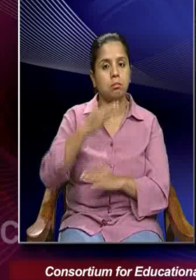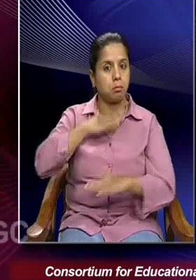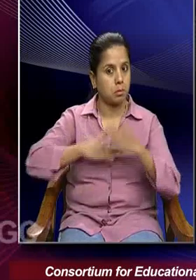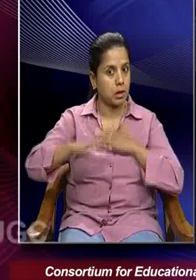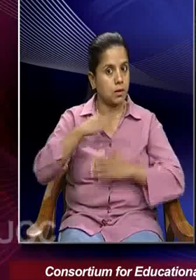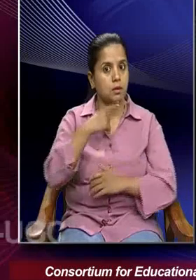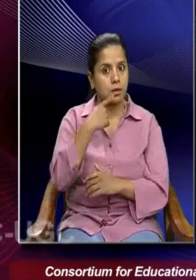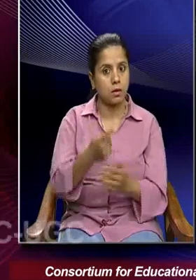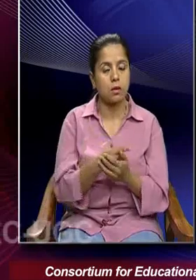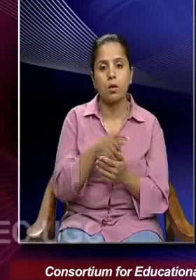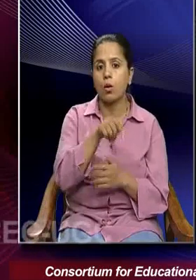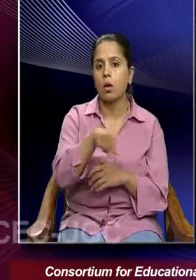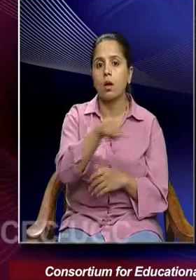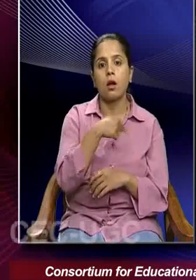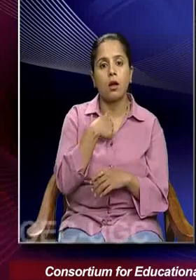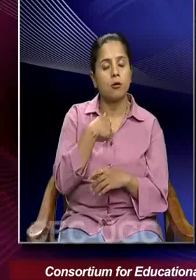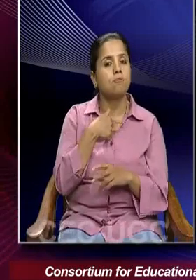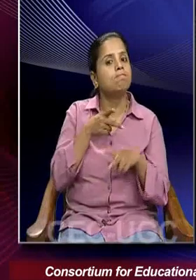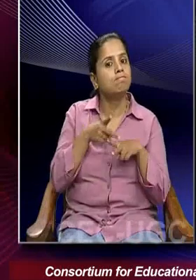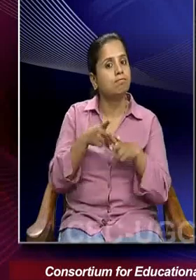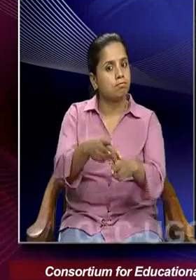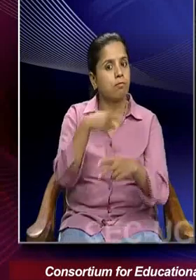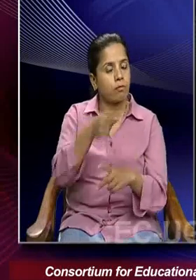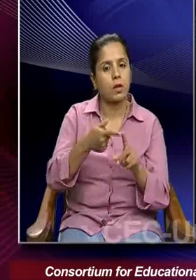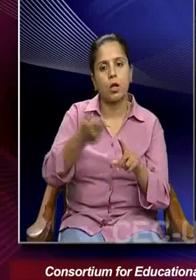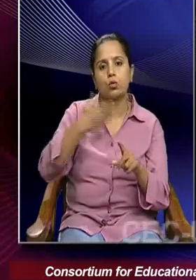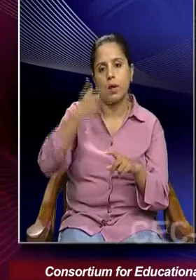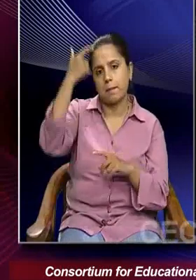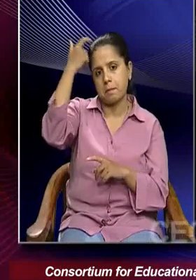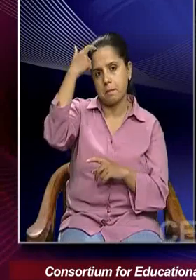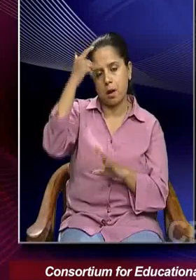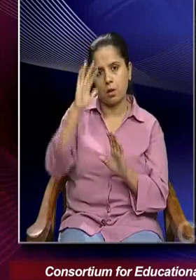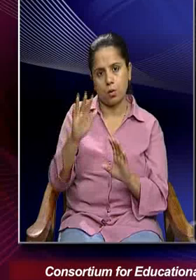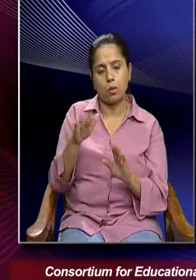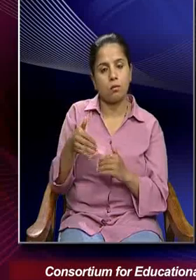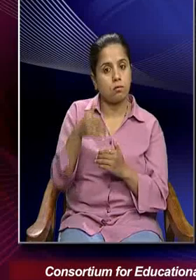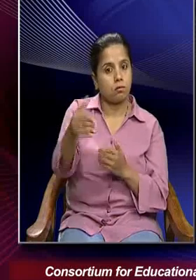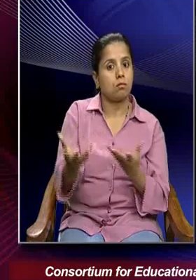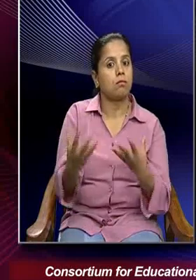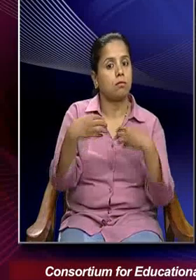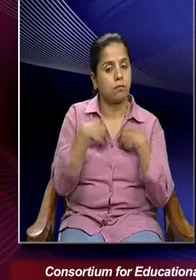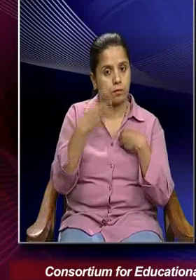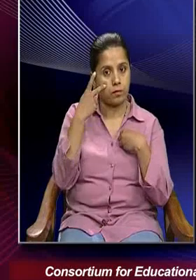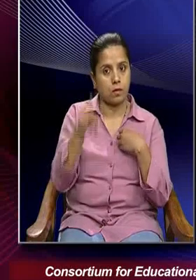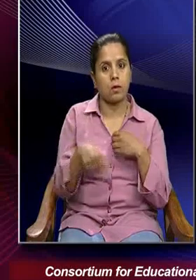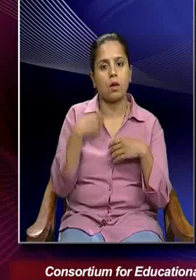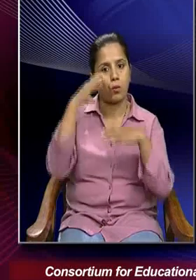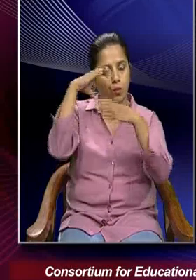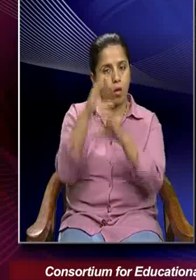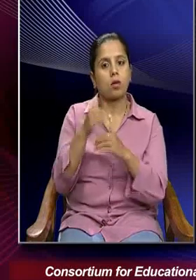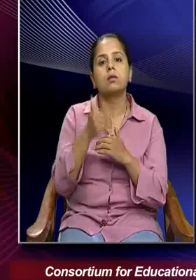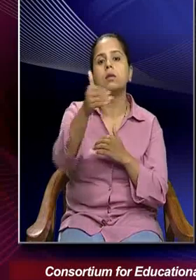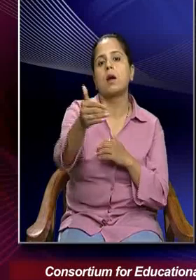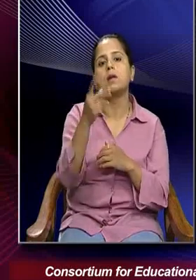patience and perseverance to train the mind and cultivate concentration.